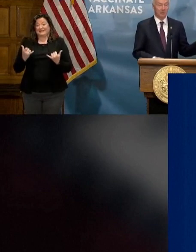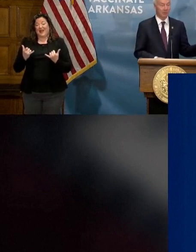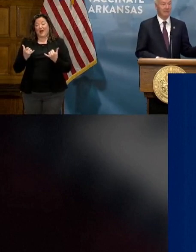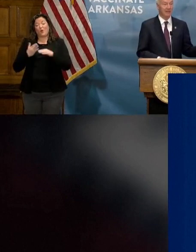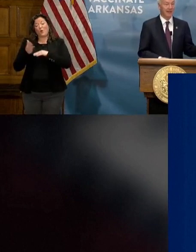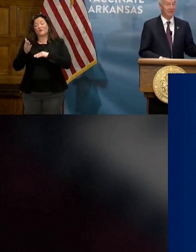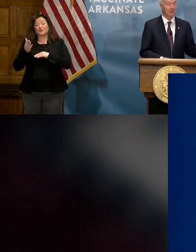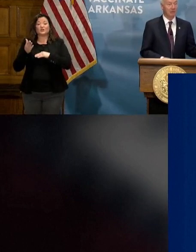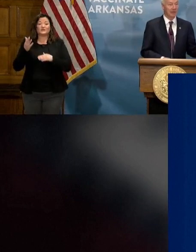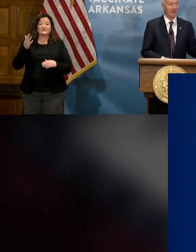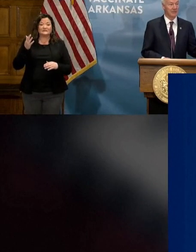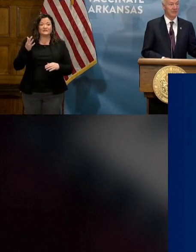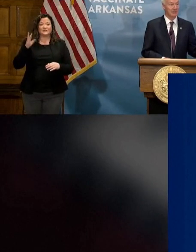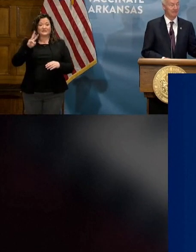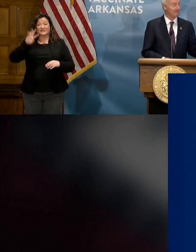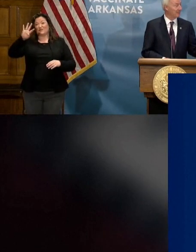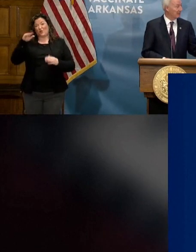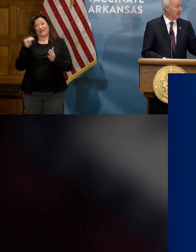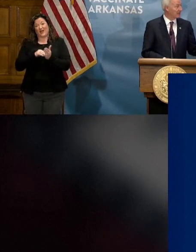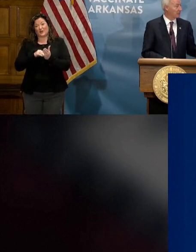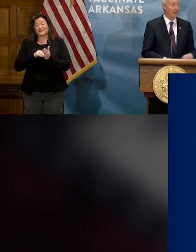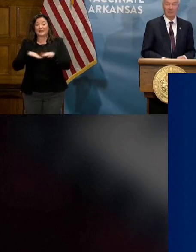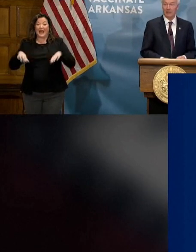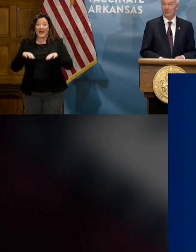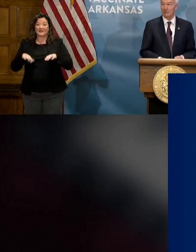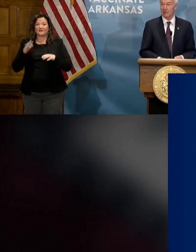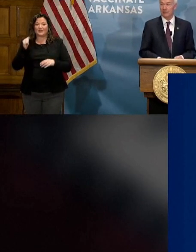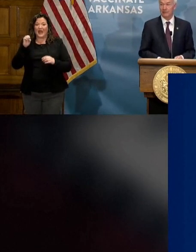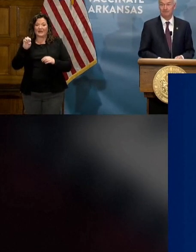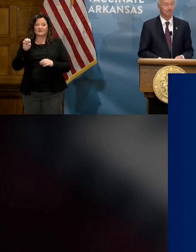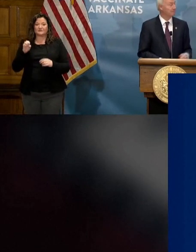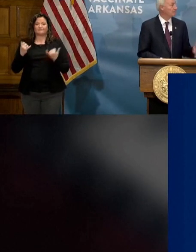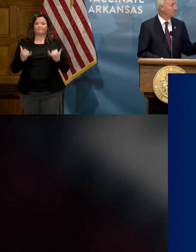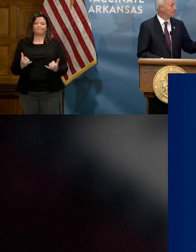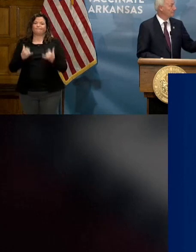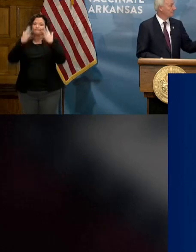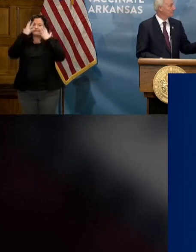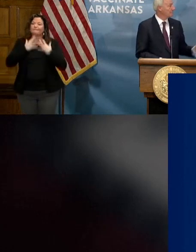sadly, 25 new Arkansans have passed away because of COVID.